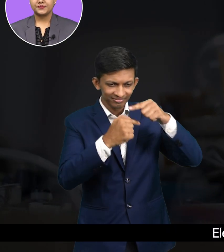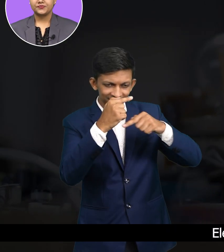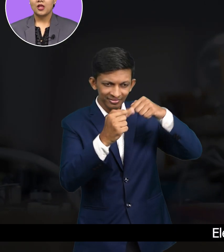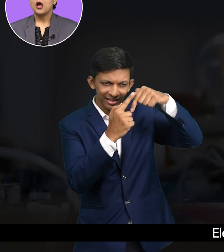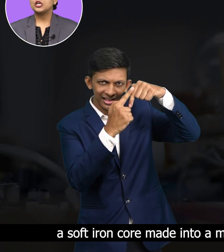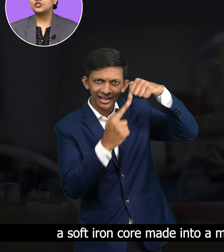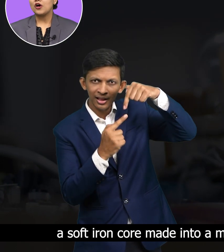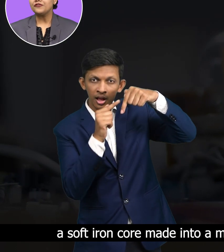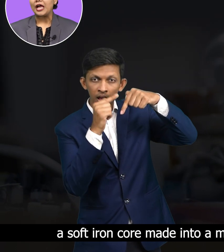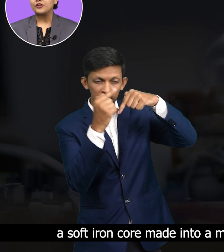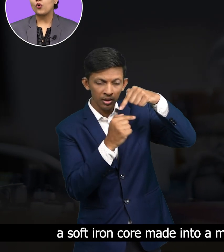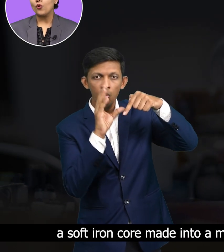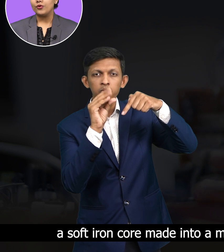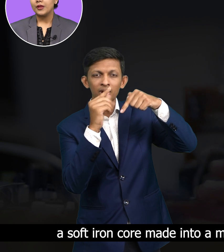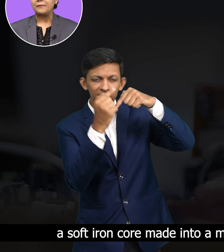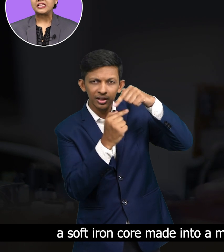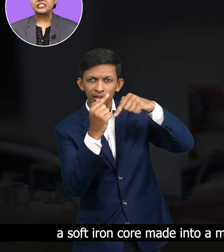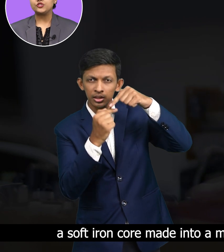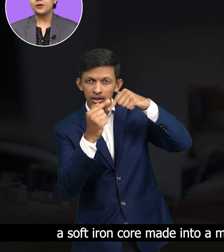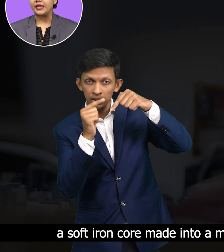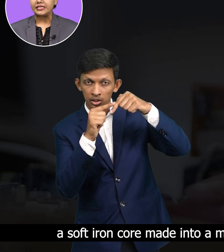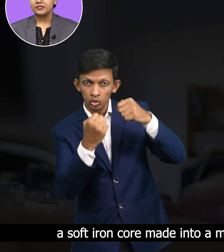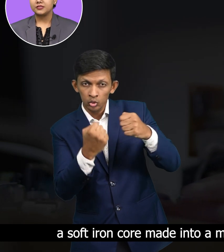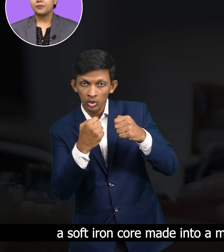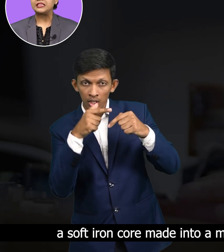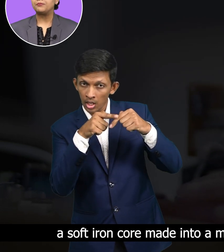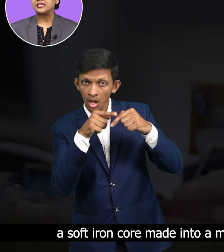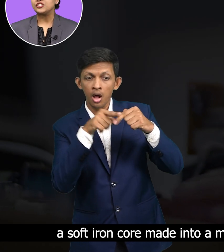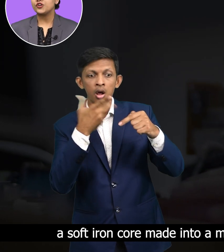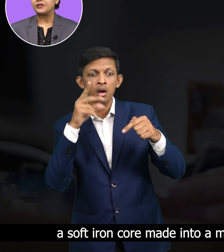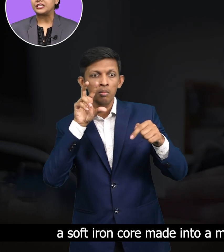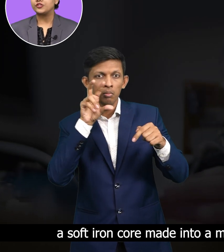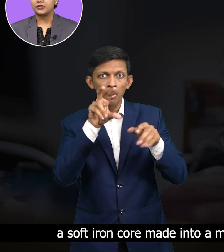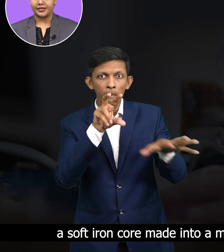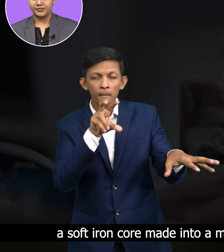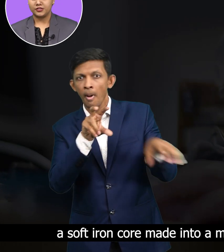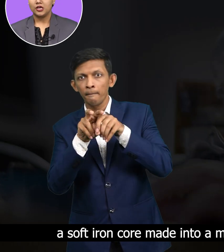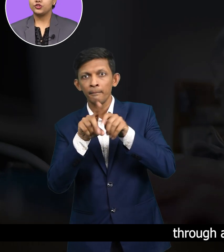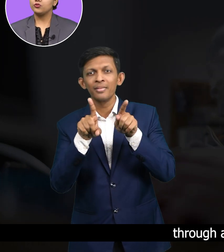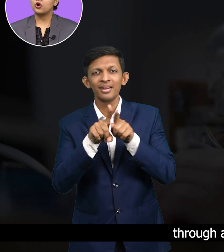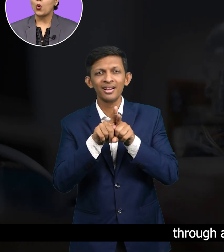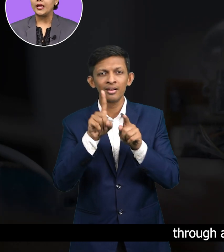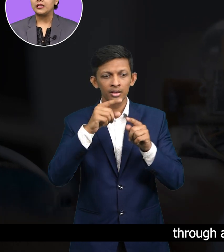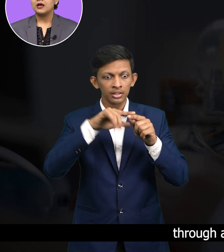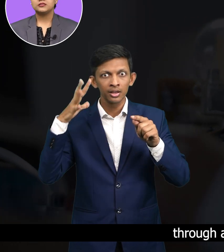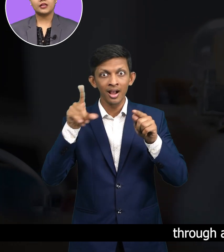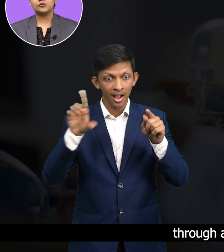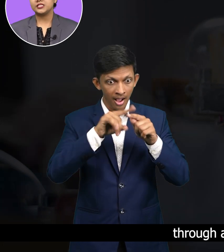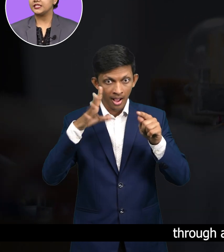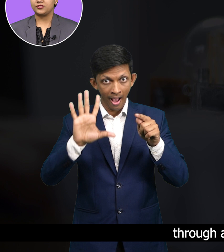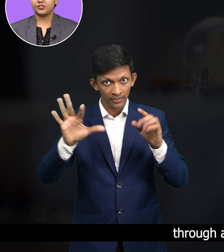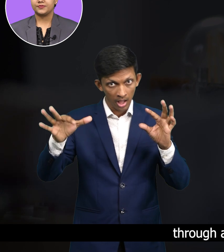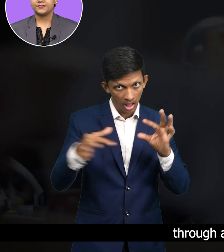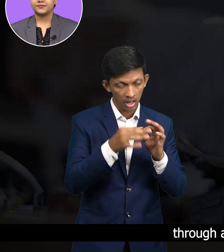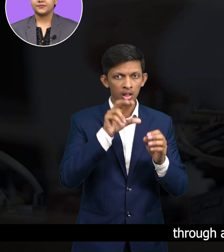electromagnet, a soft iron core made into a magnet by the passage of electric current through a coil